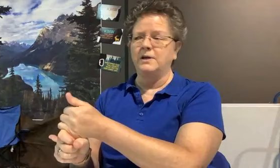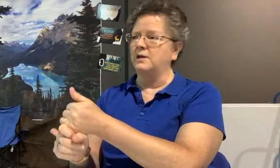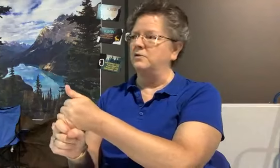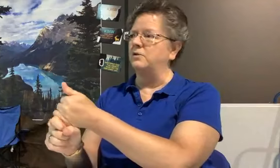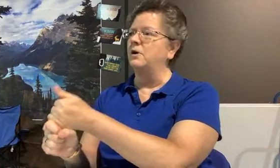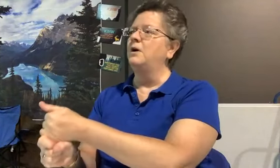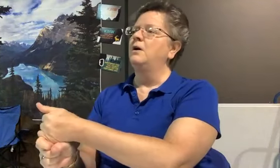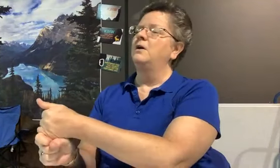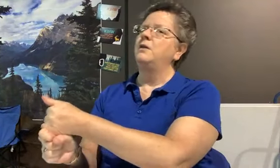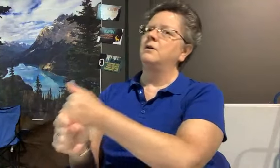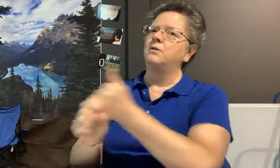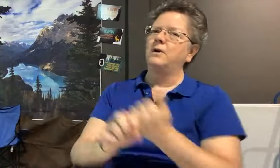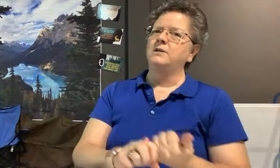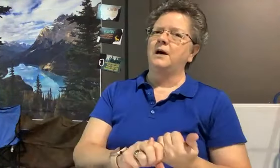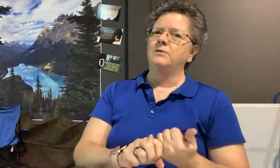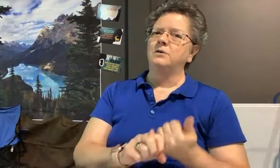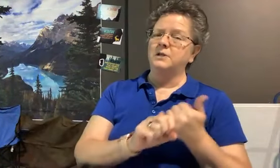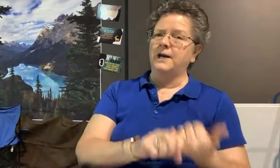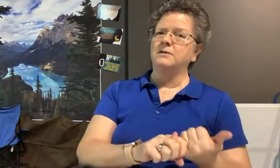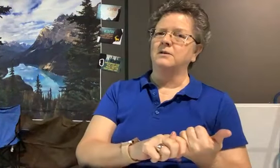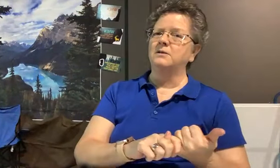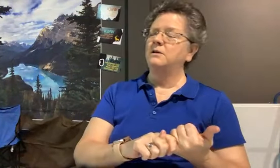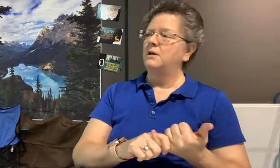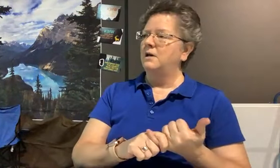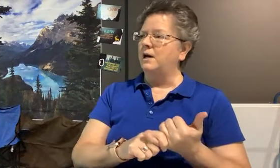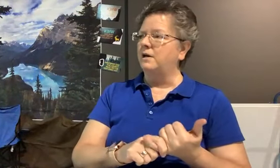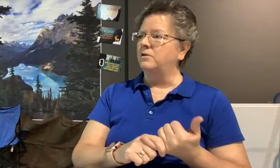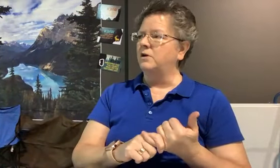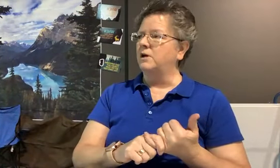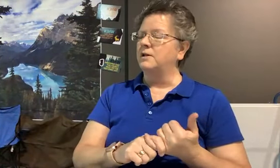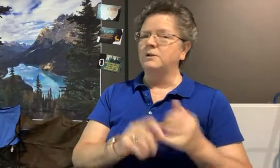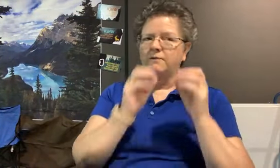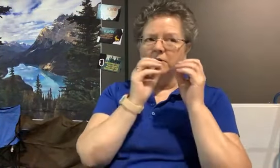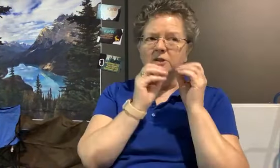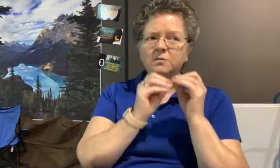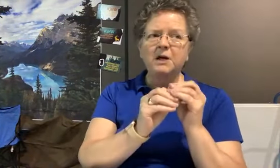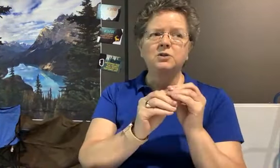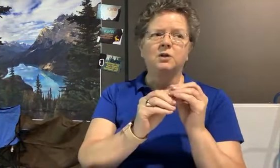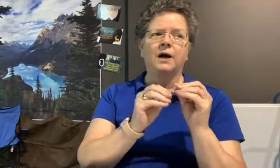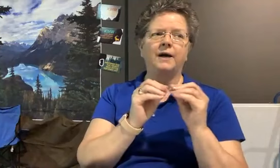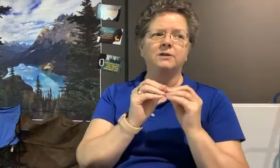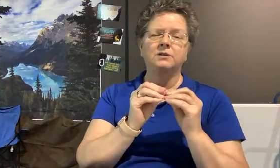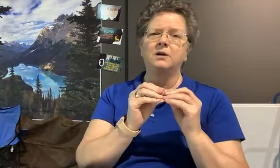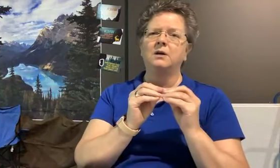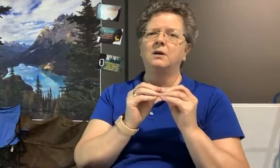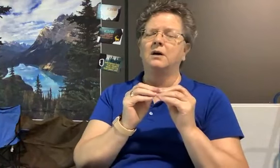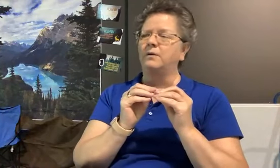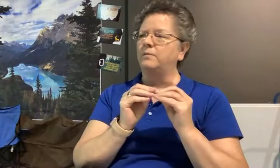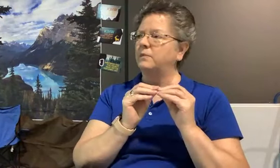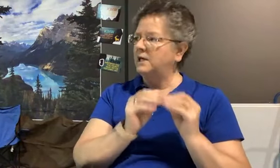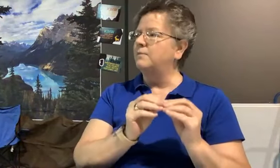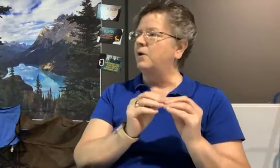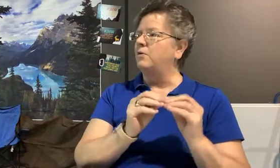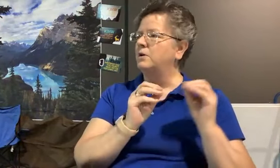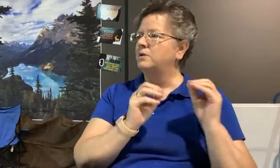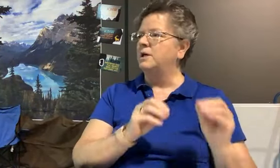has cancer, they're going down to Texas, and they're going to get some very specialized chemo down